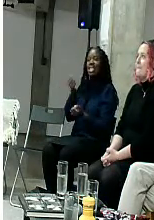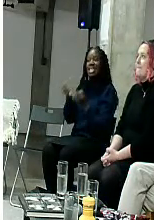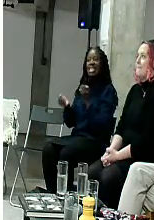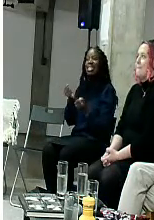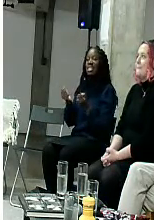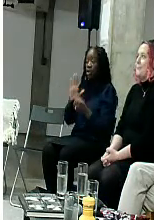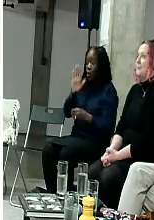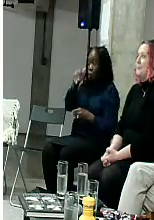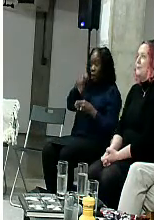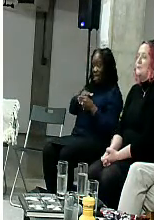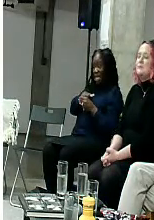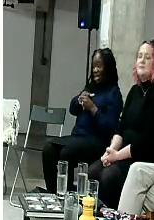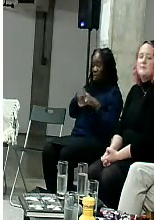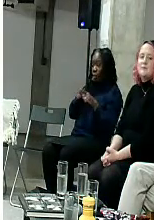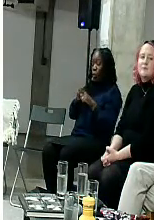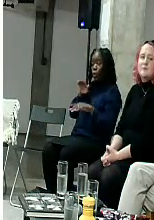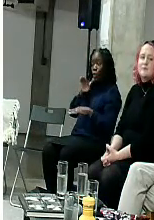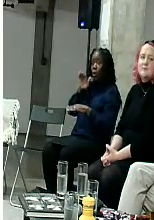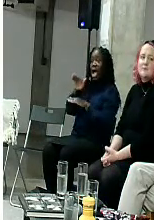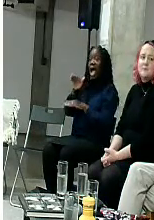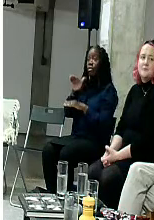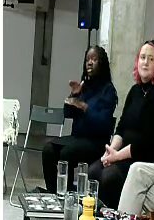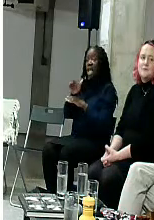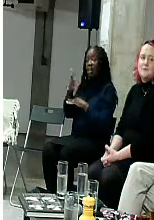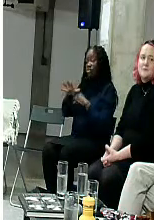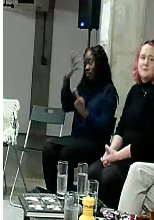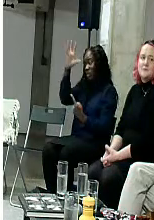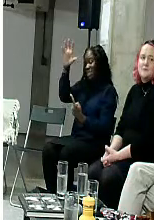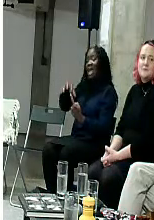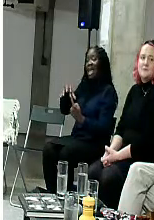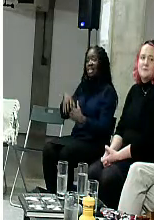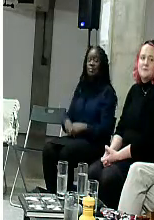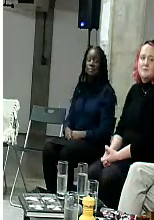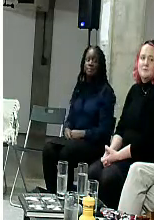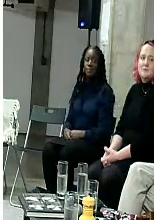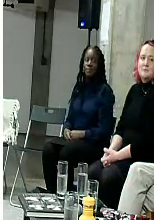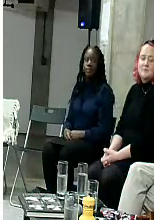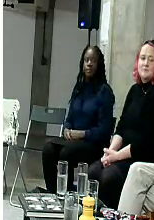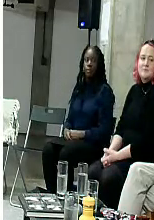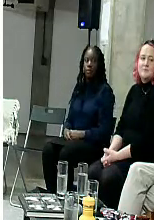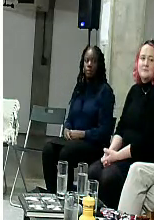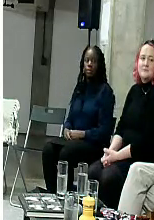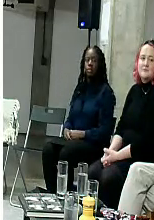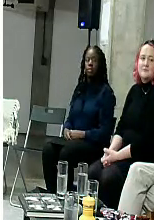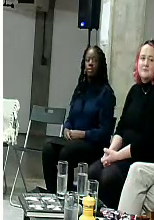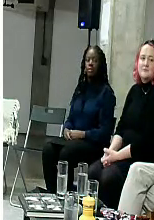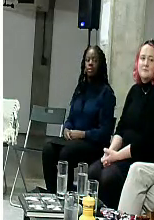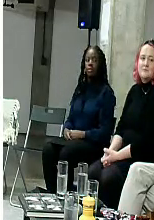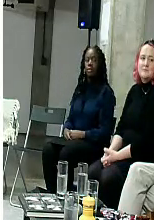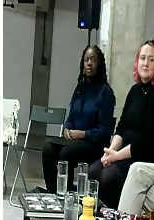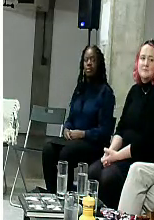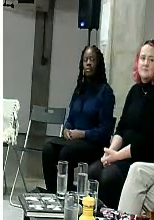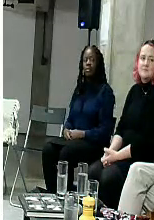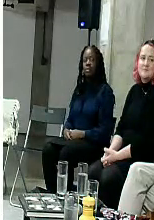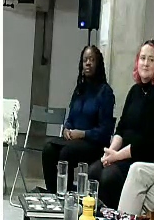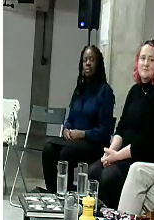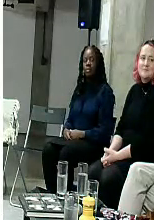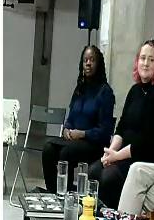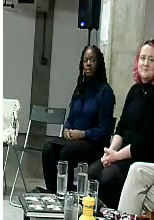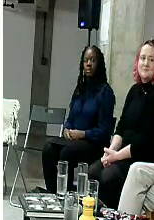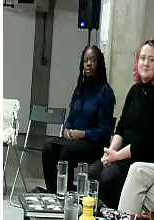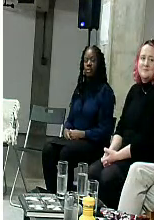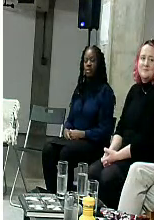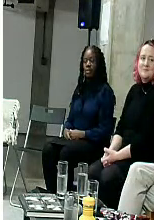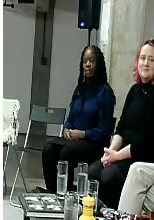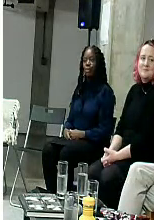within and also outside of the state, okay? And it really made me think quite